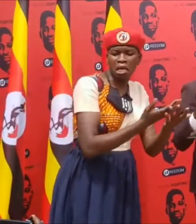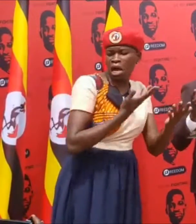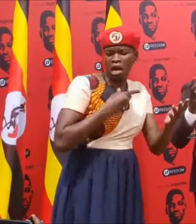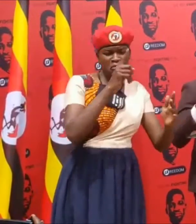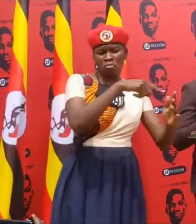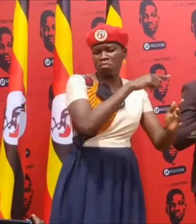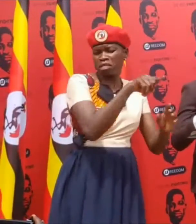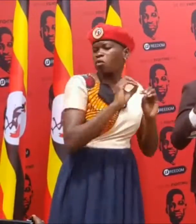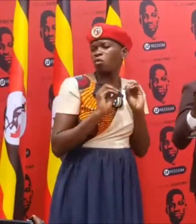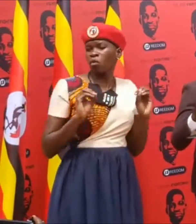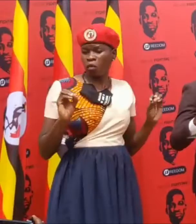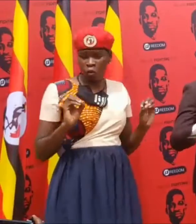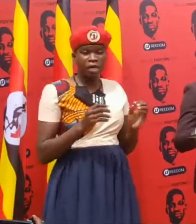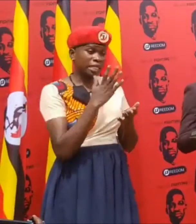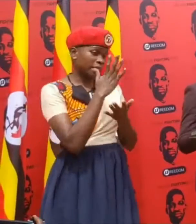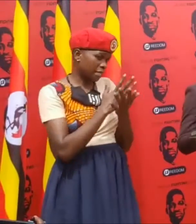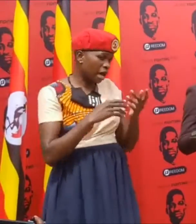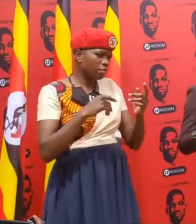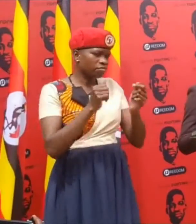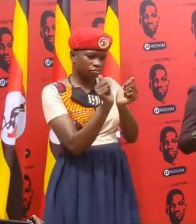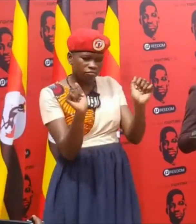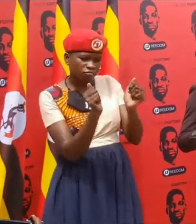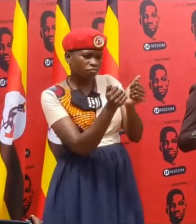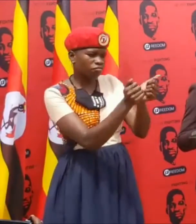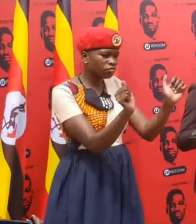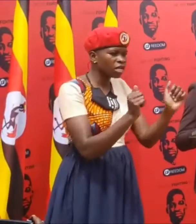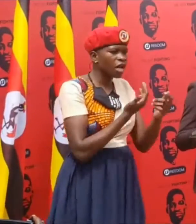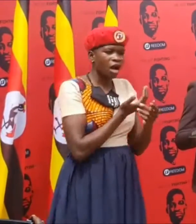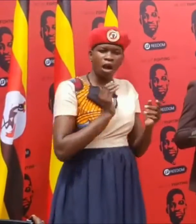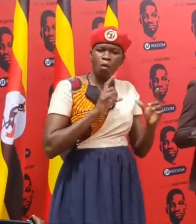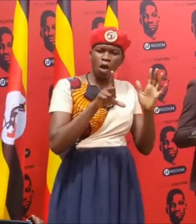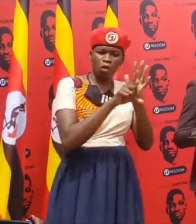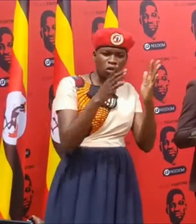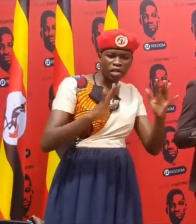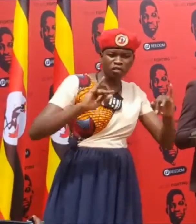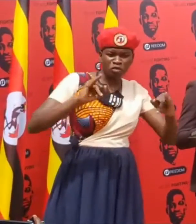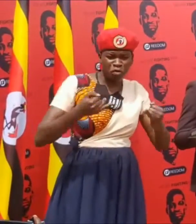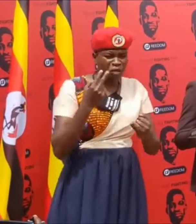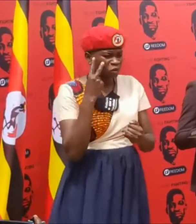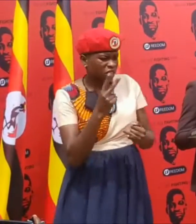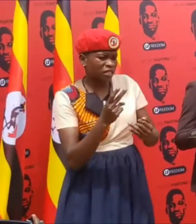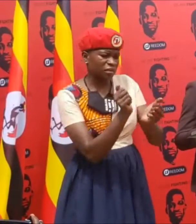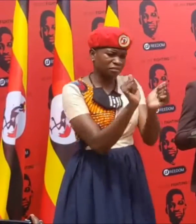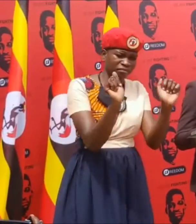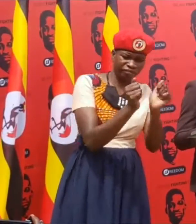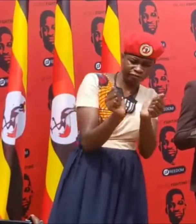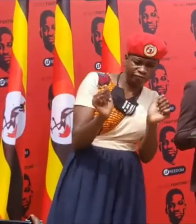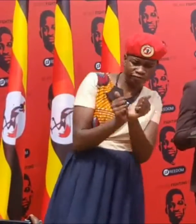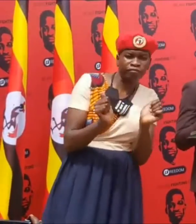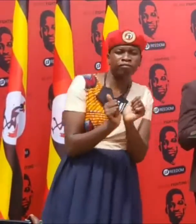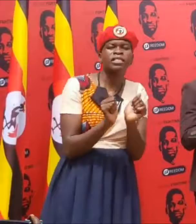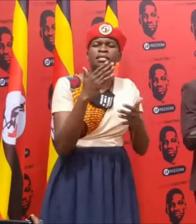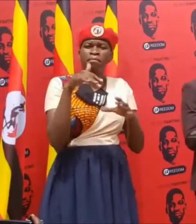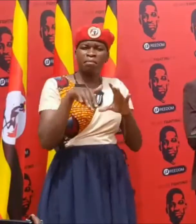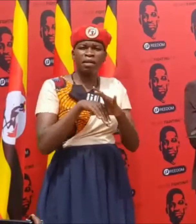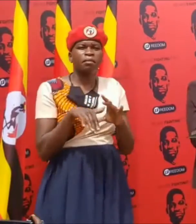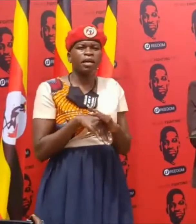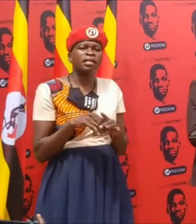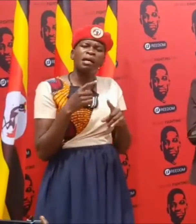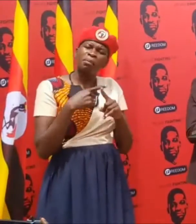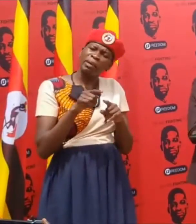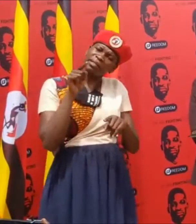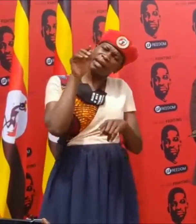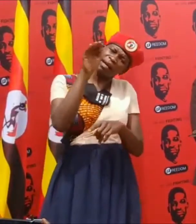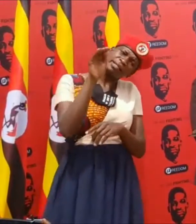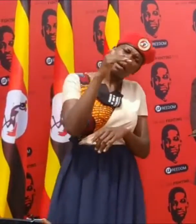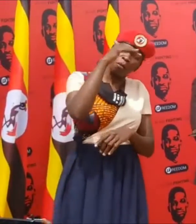abamu batandise okuvaayo, abalala bakyaliyo, balooya baffe bakola butaweera okulaba nti abantu baffe bano bava mu makomera. Naye poliisi n'amagye tubasoomooza